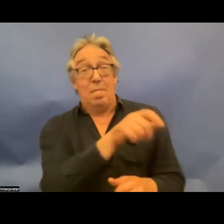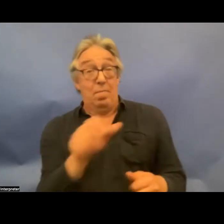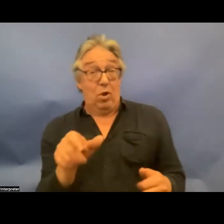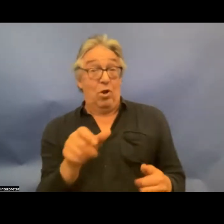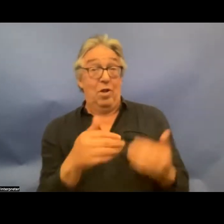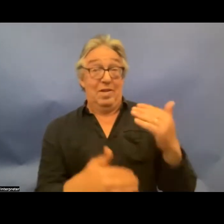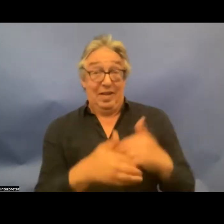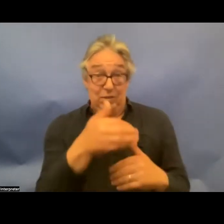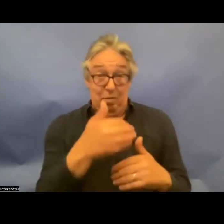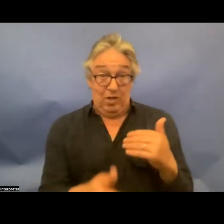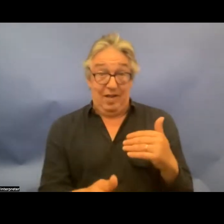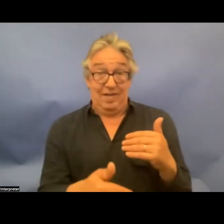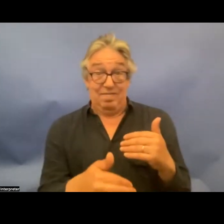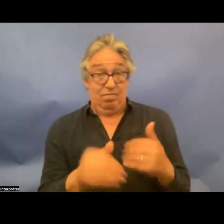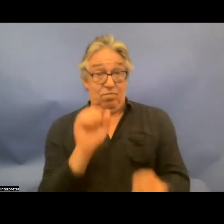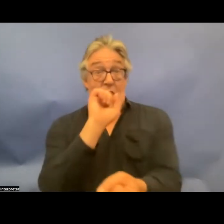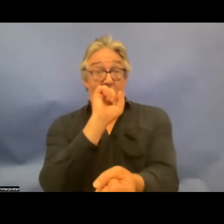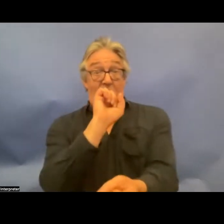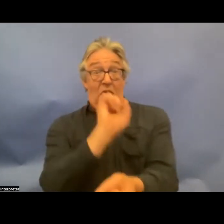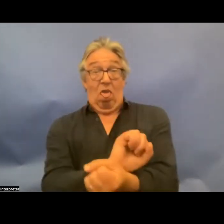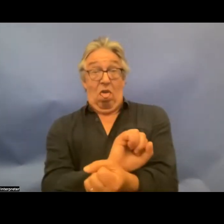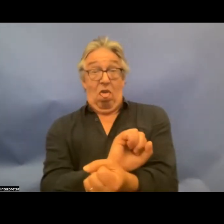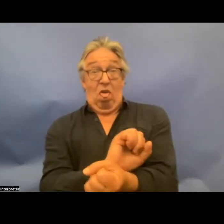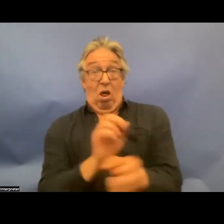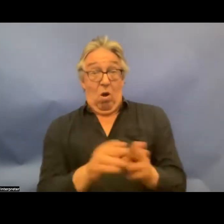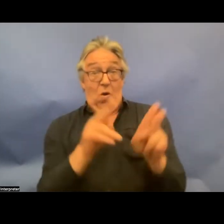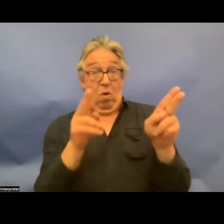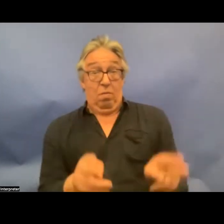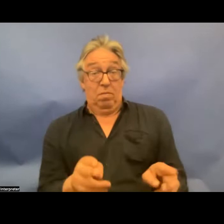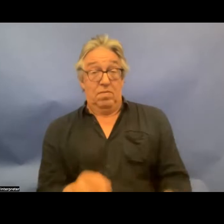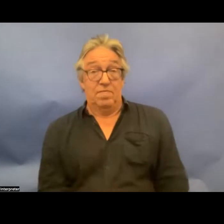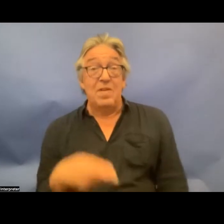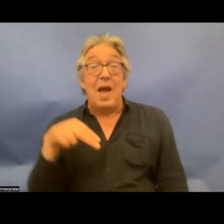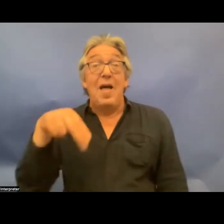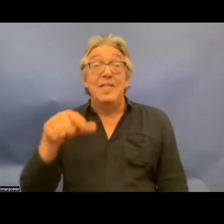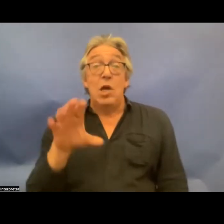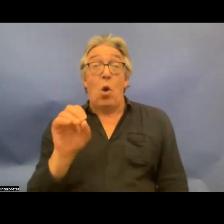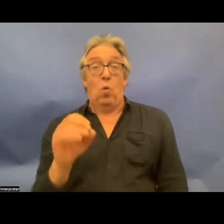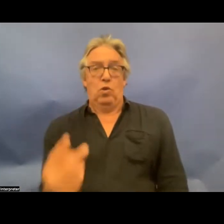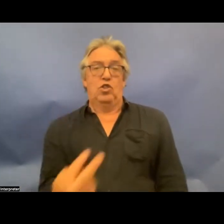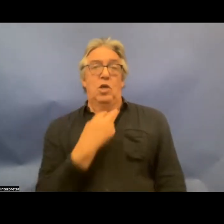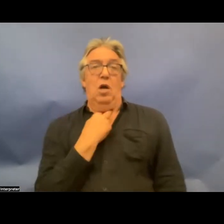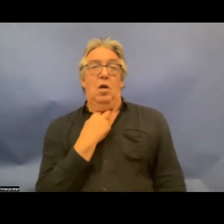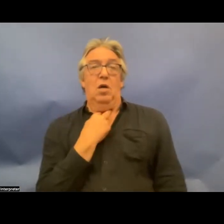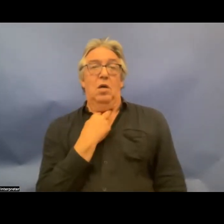NGOs do not intend to create an institution, such places